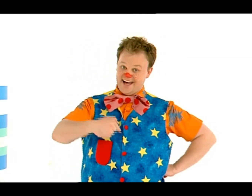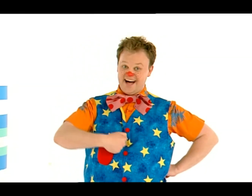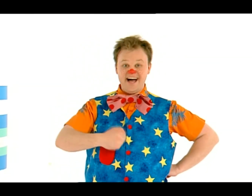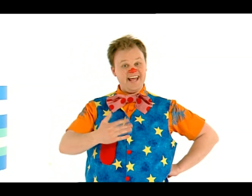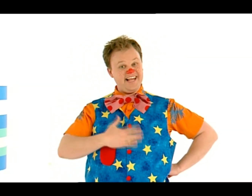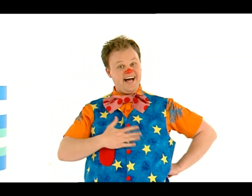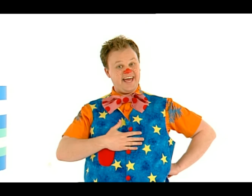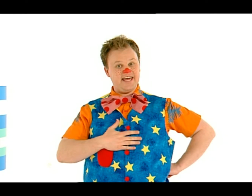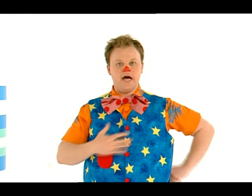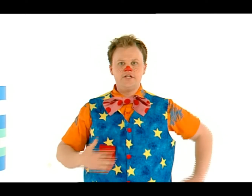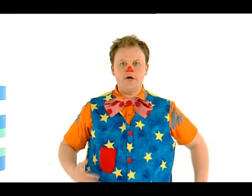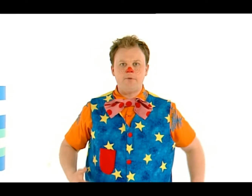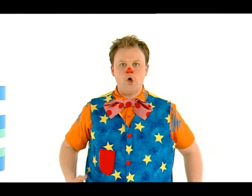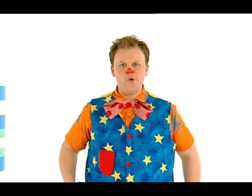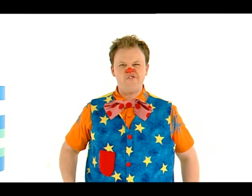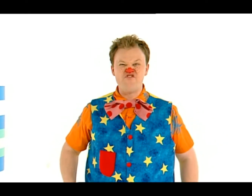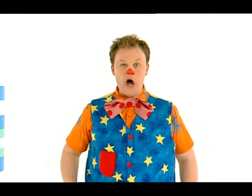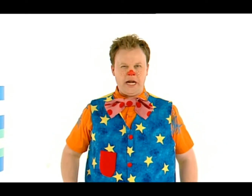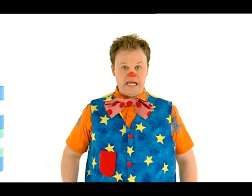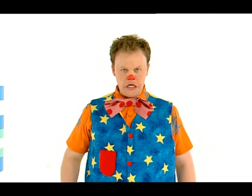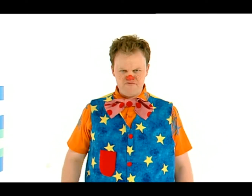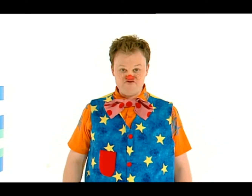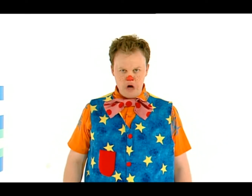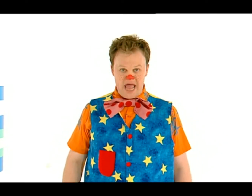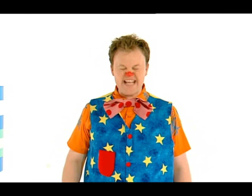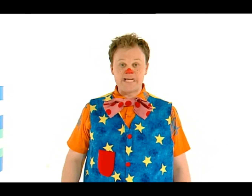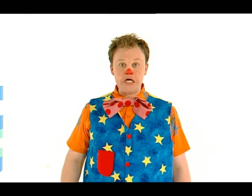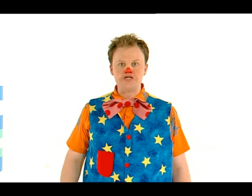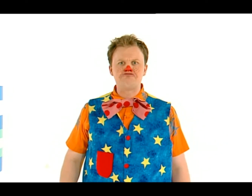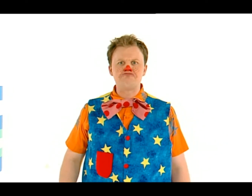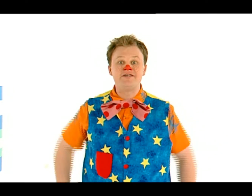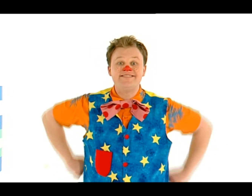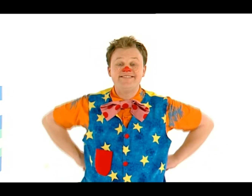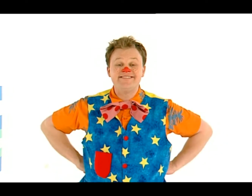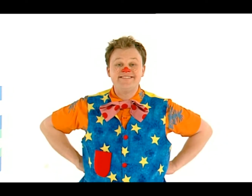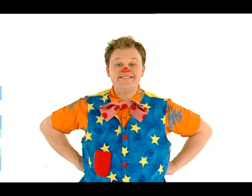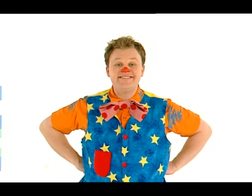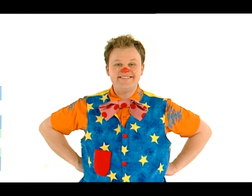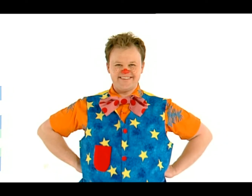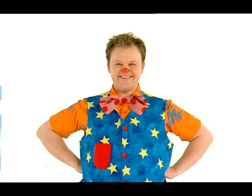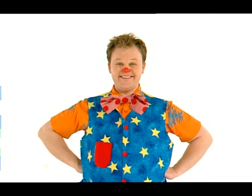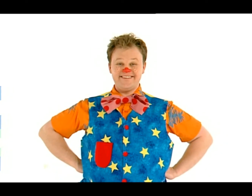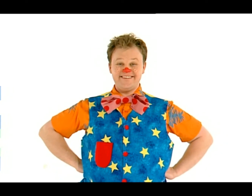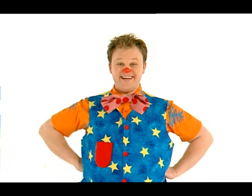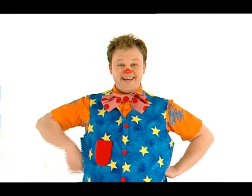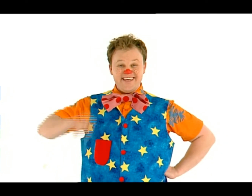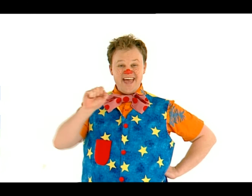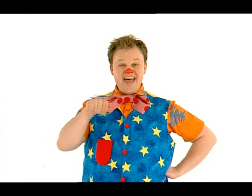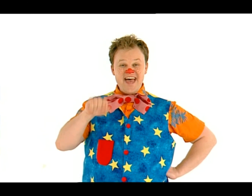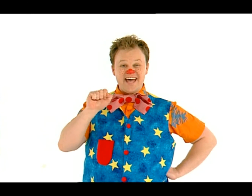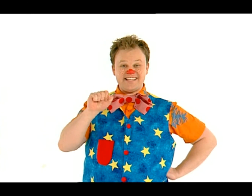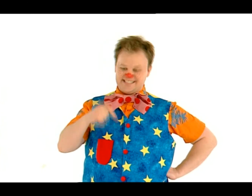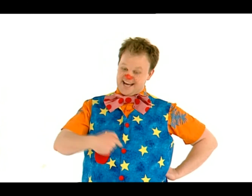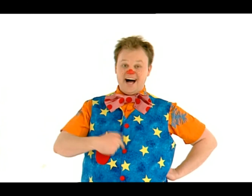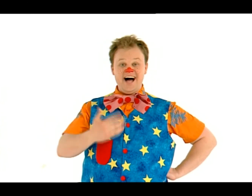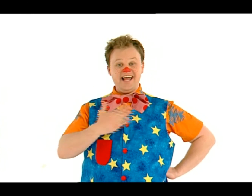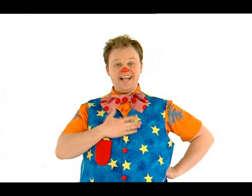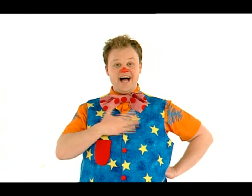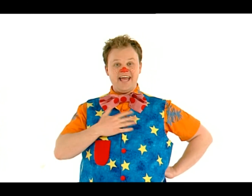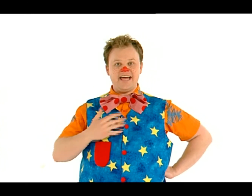I like to pull funny faces. Pull funny faces? Yes! I like